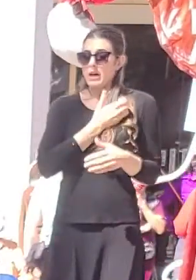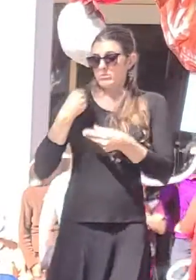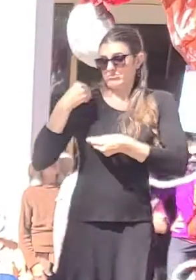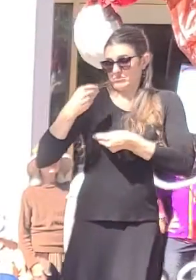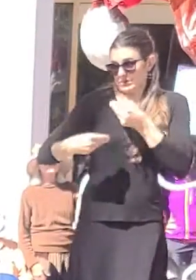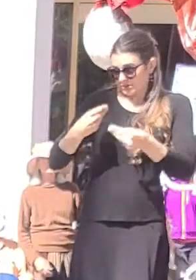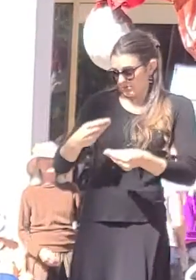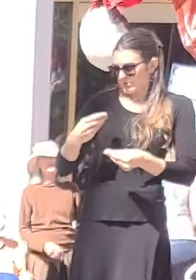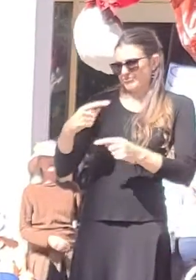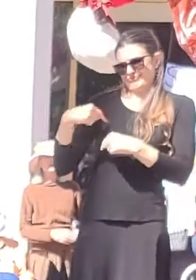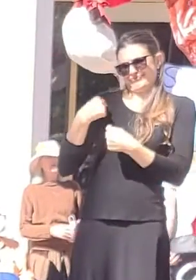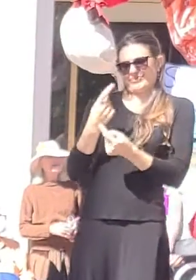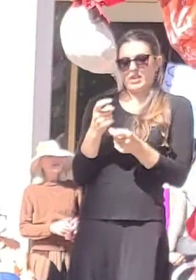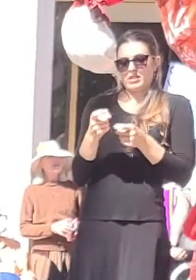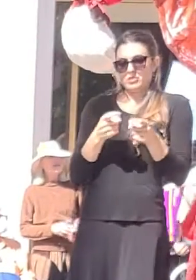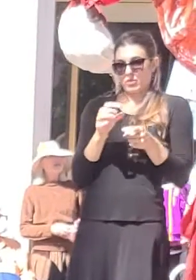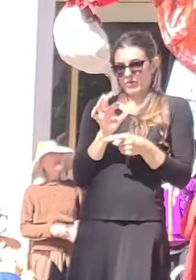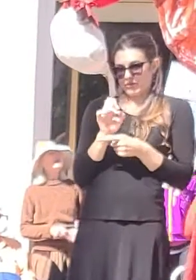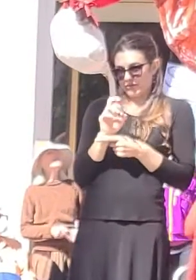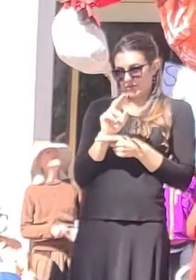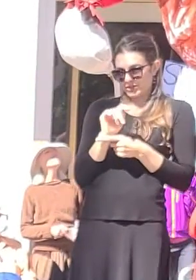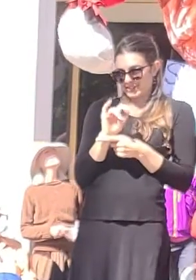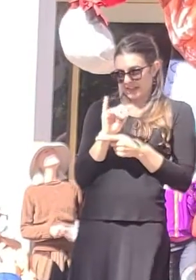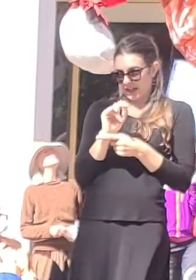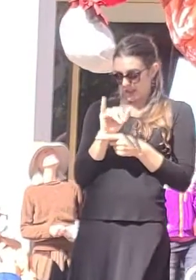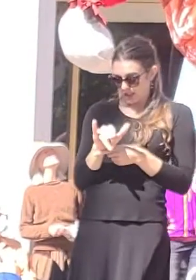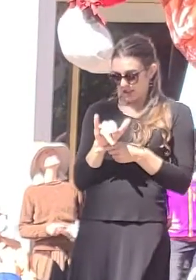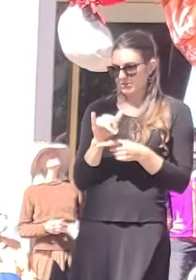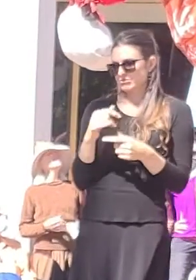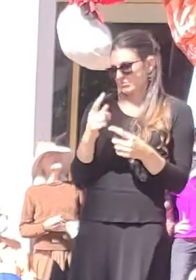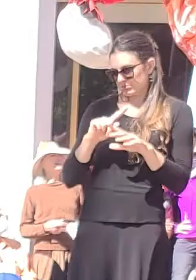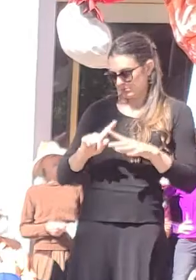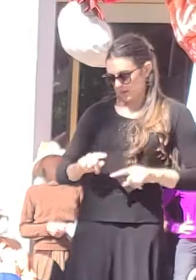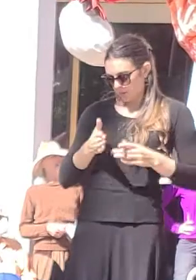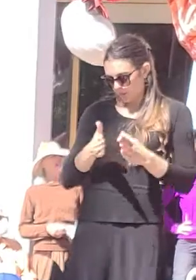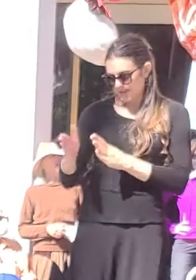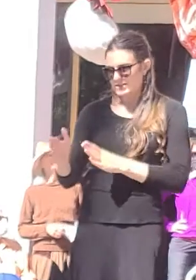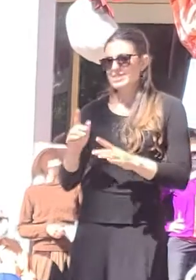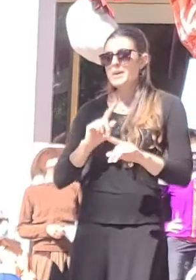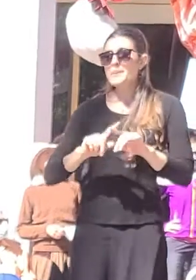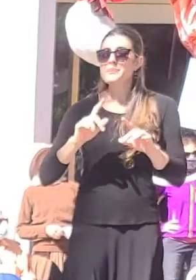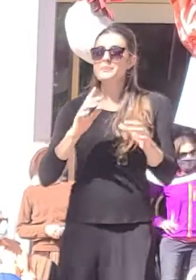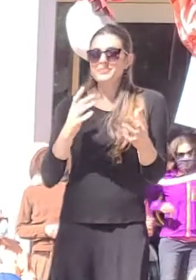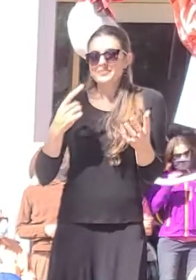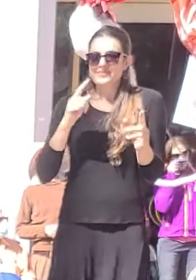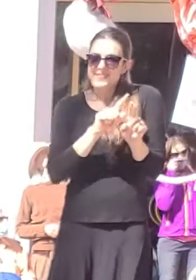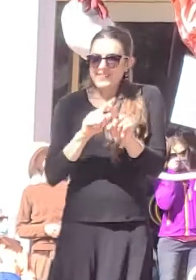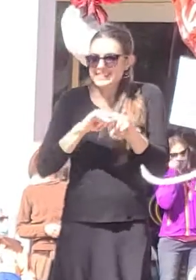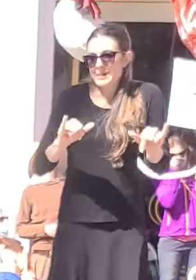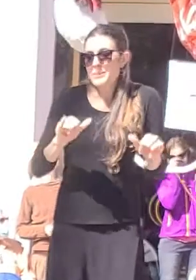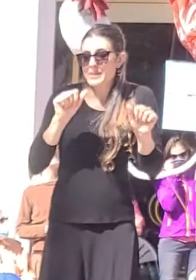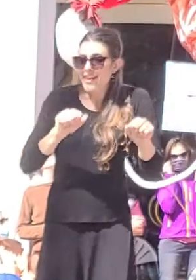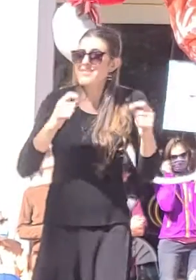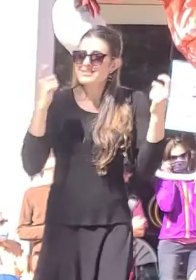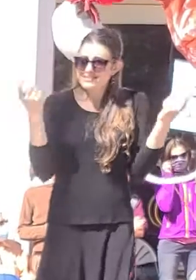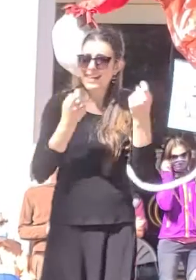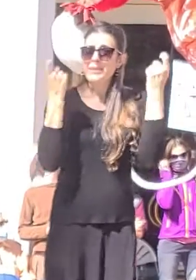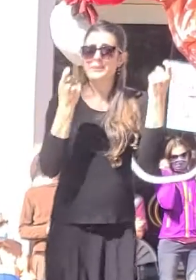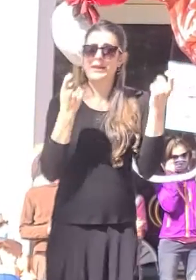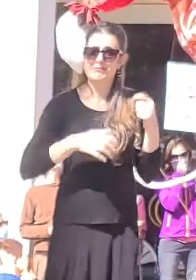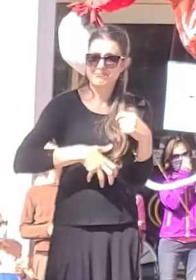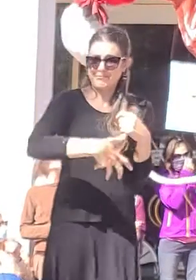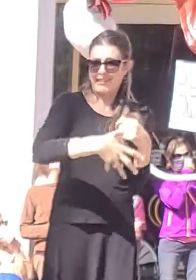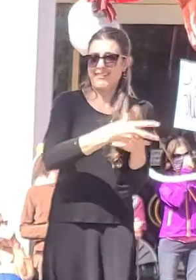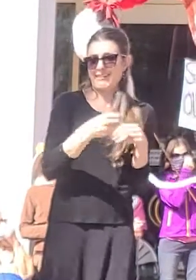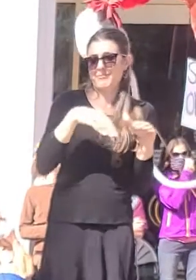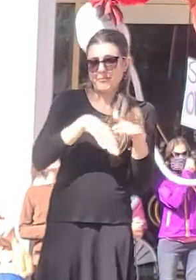control fertility in various ways. Of course, pregnancy is celebrated, and the health and well-being of pregnant people and babies is always centered in our